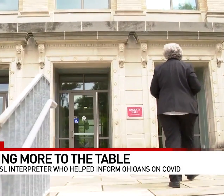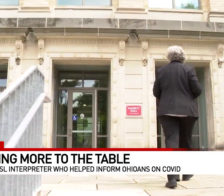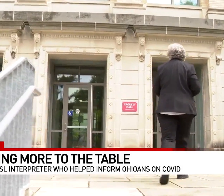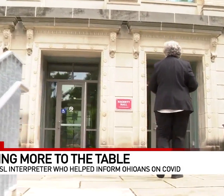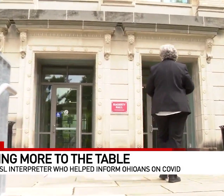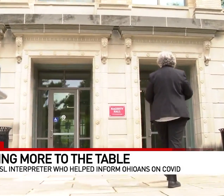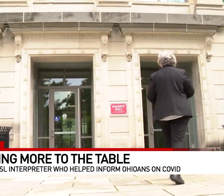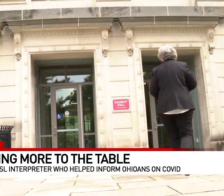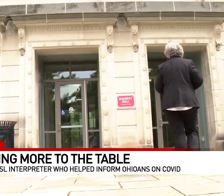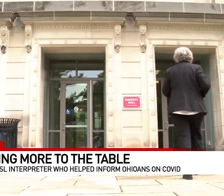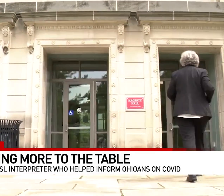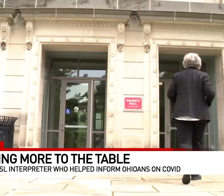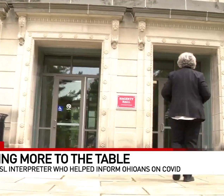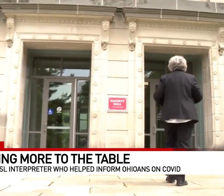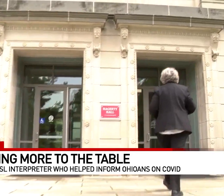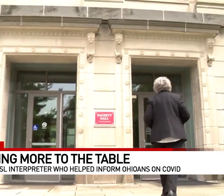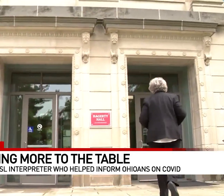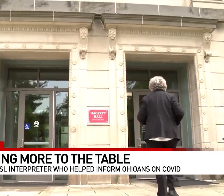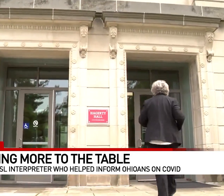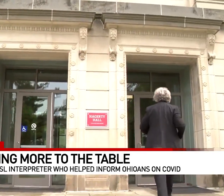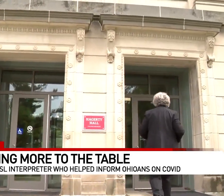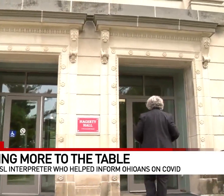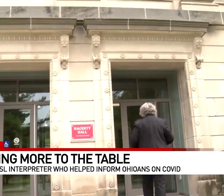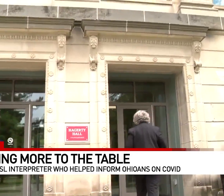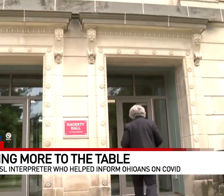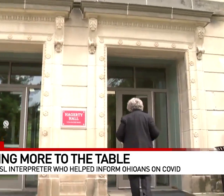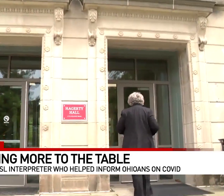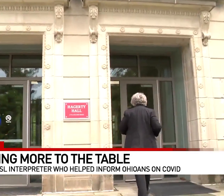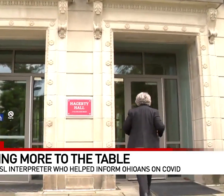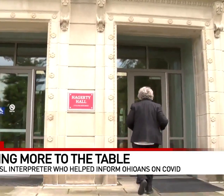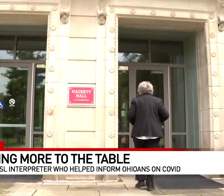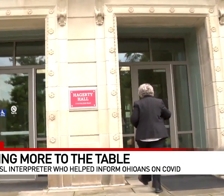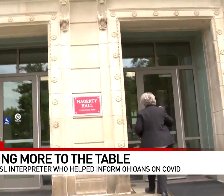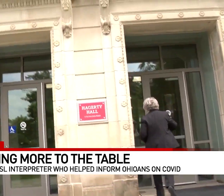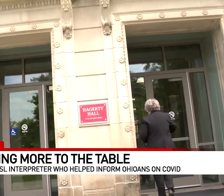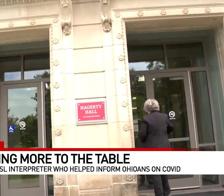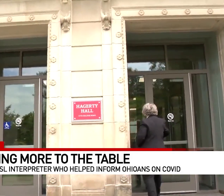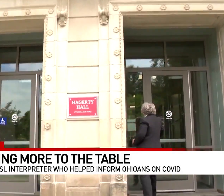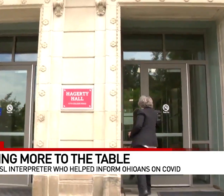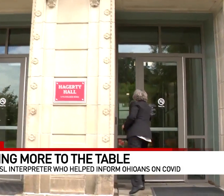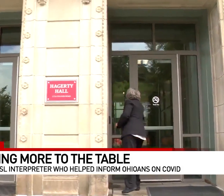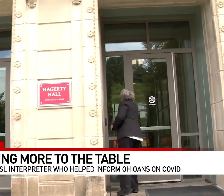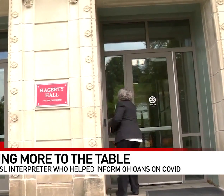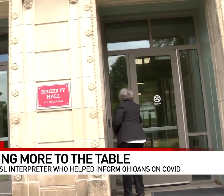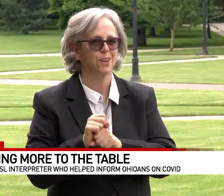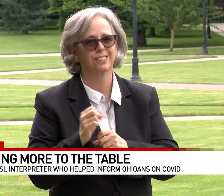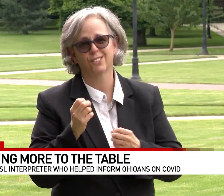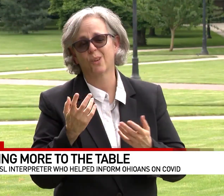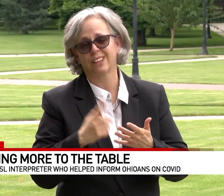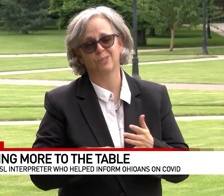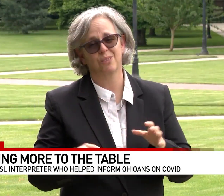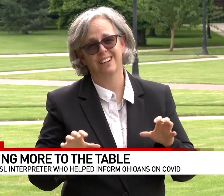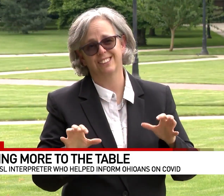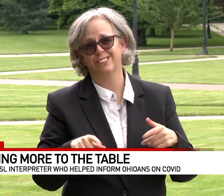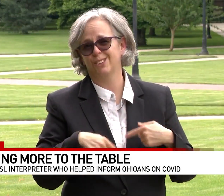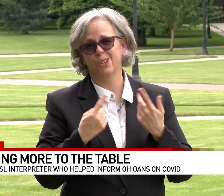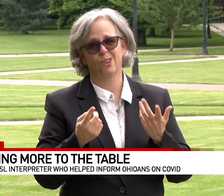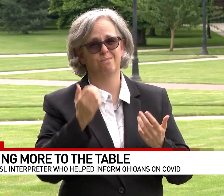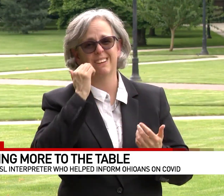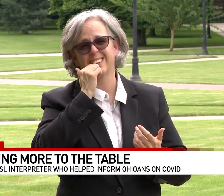find Marla on campus at The Ohio State University, where she serves as a senior lecturer. So I do a variety of work as